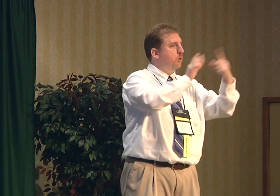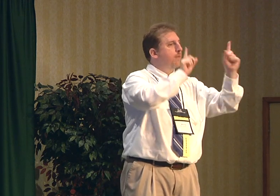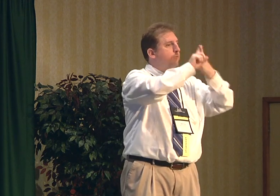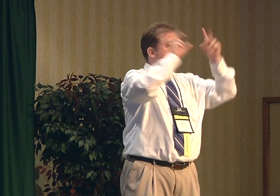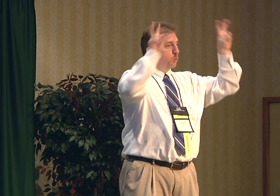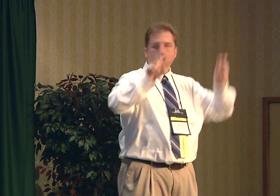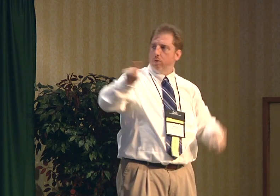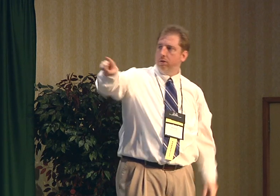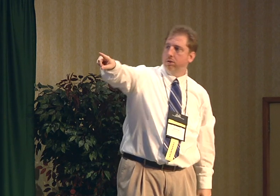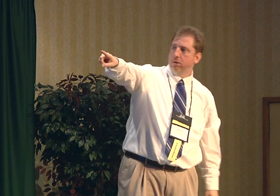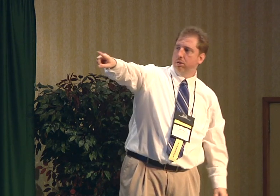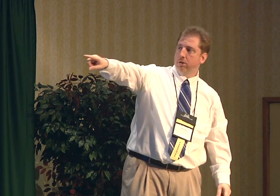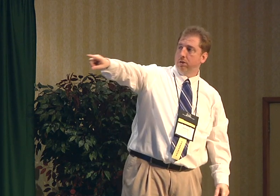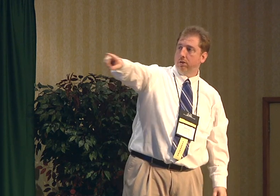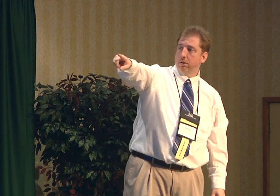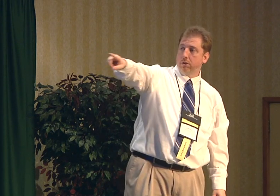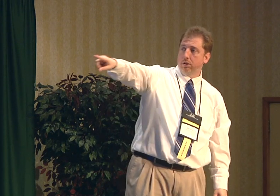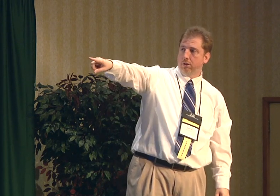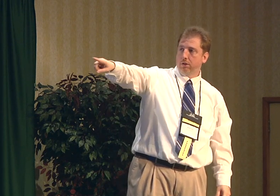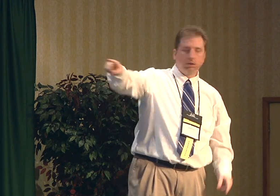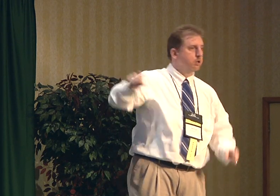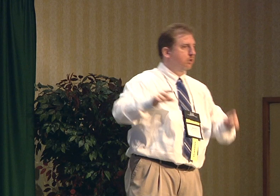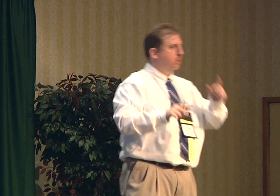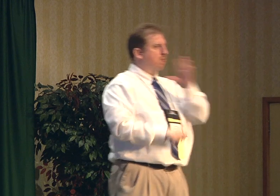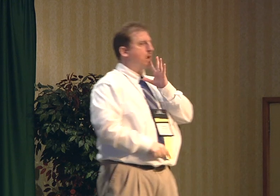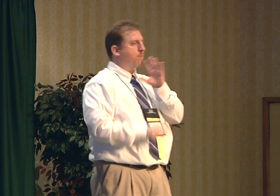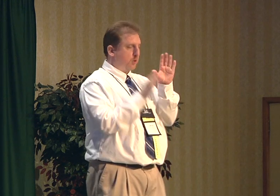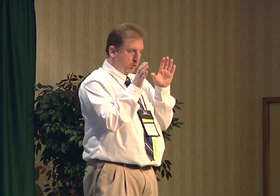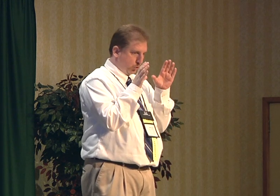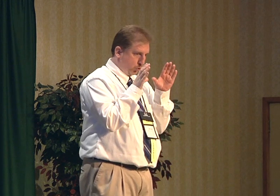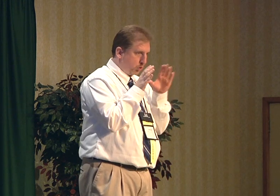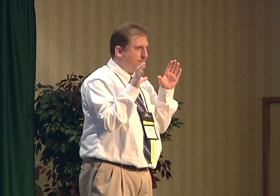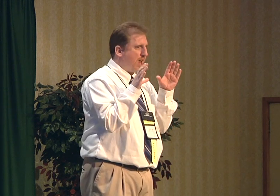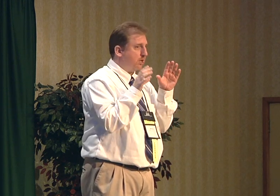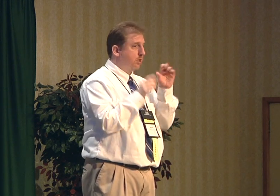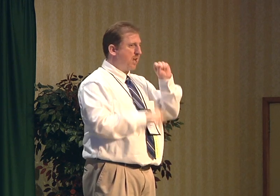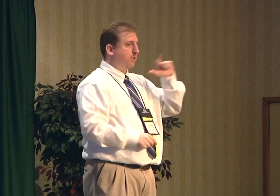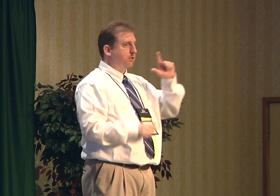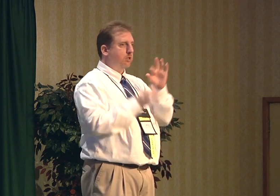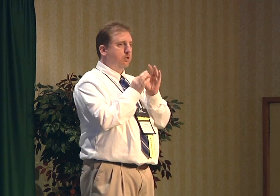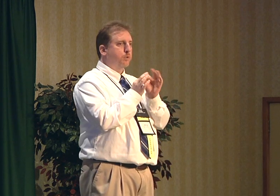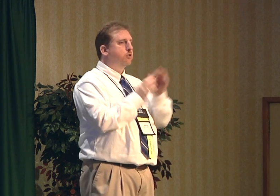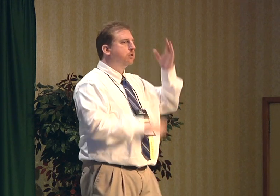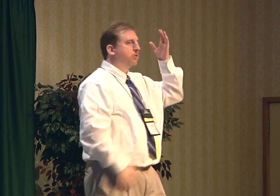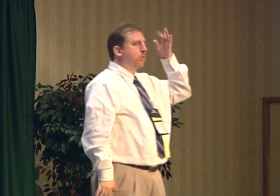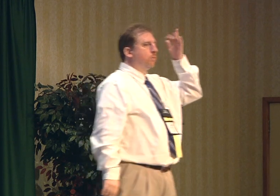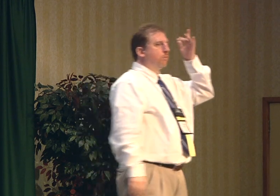So the first thing I want to point out to you is the quote that's up there. It talks about certified ASL